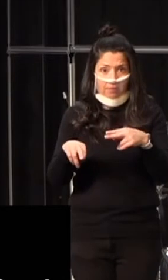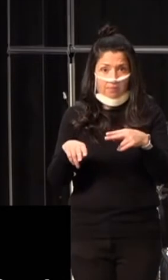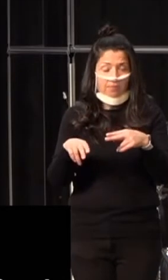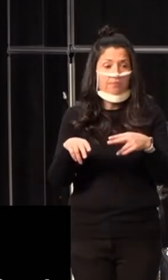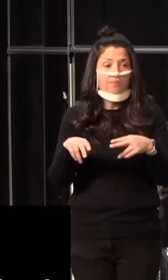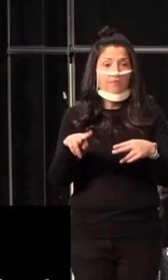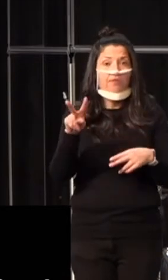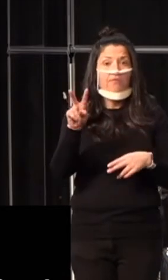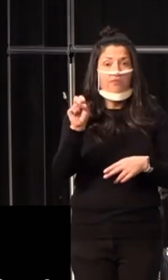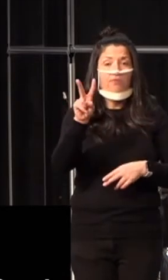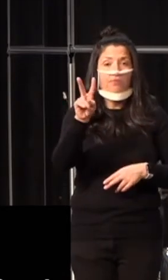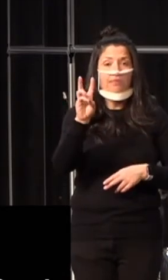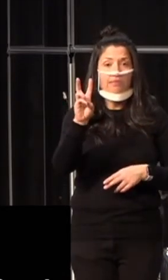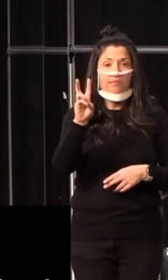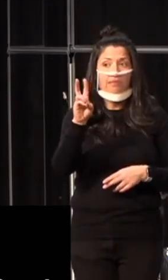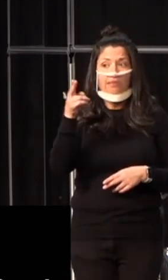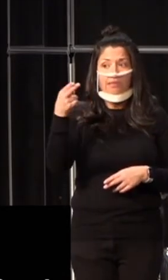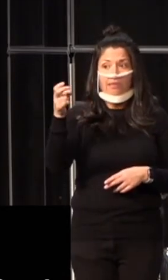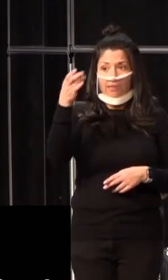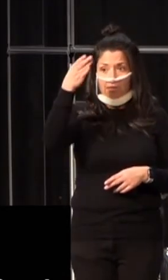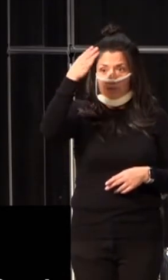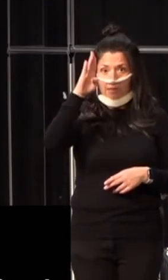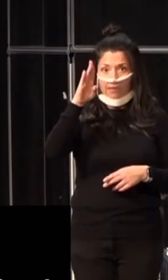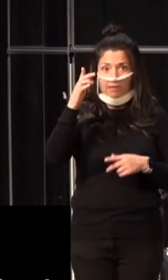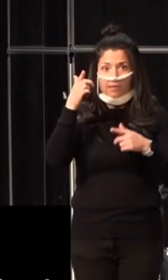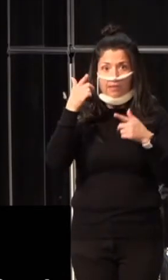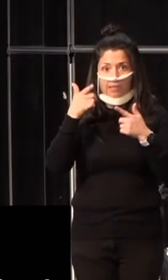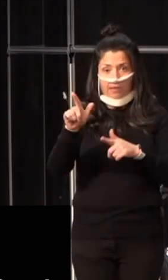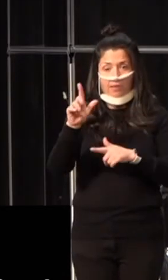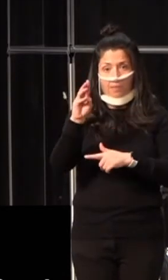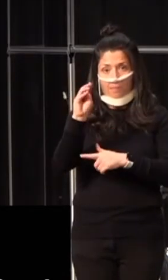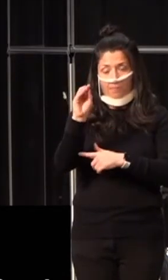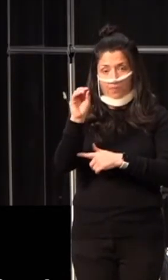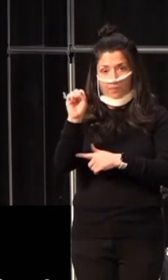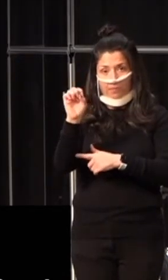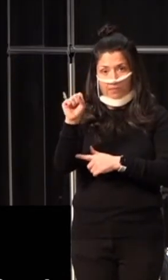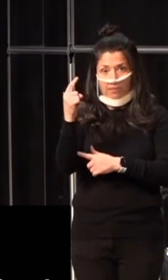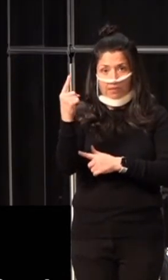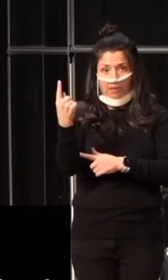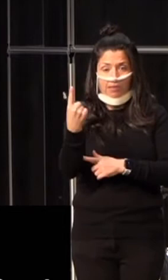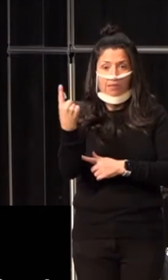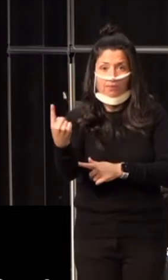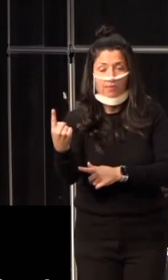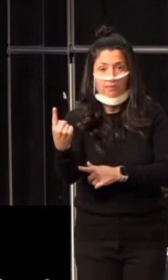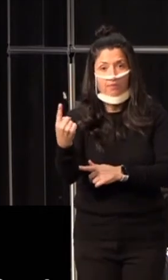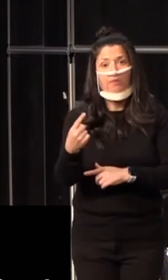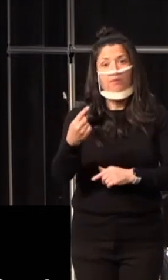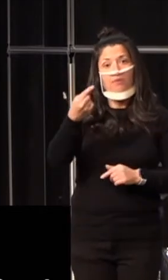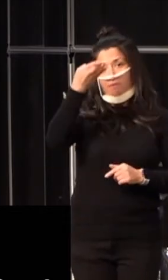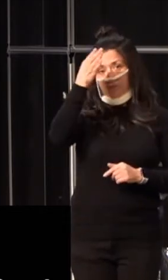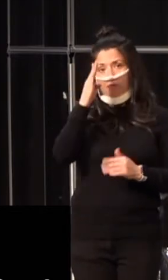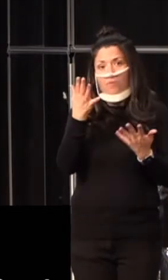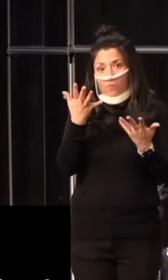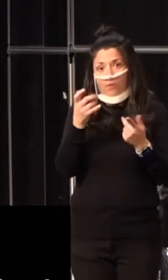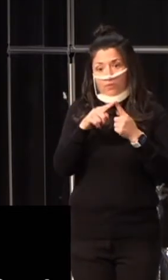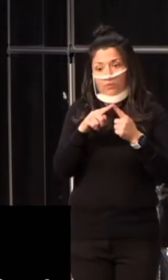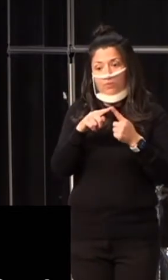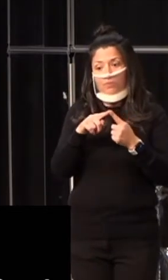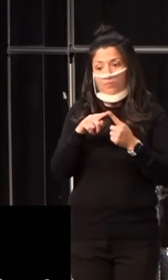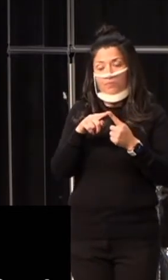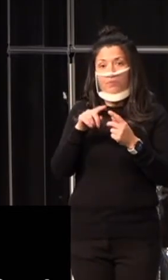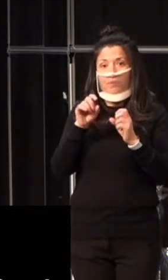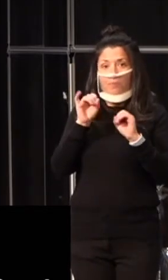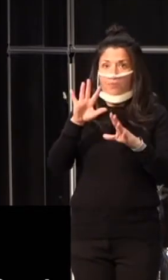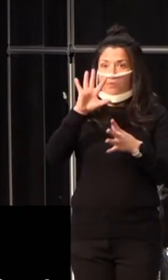so he, God, let him, Moses, alone. So God wants to execute his wrath